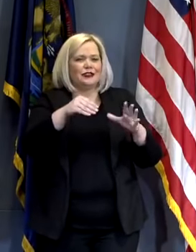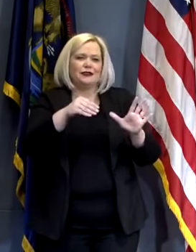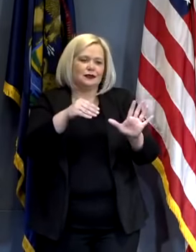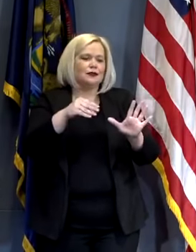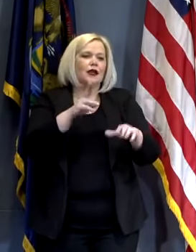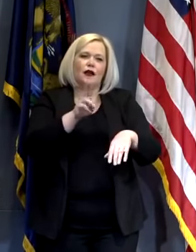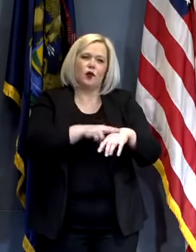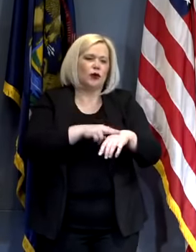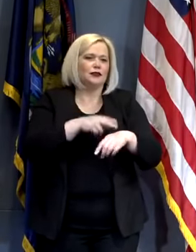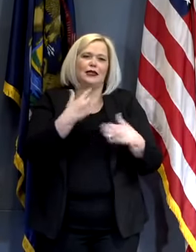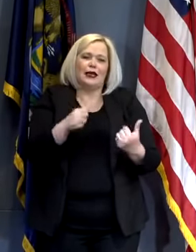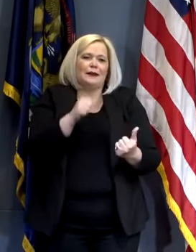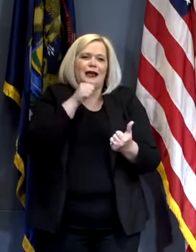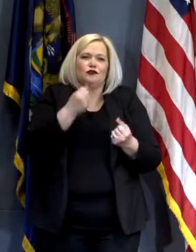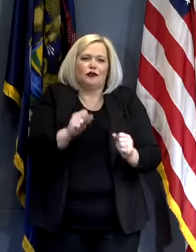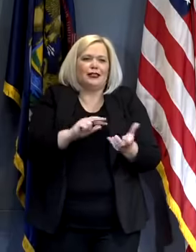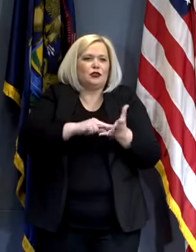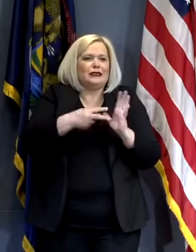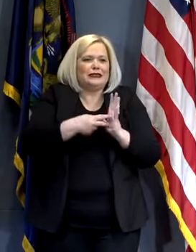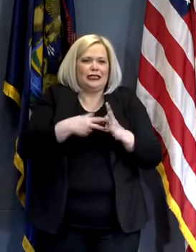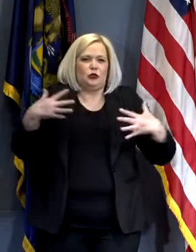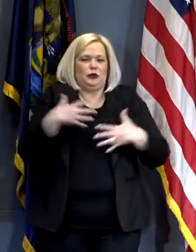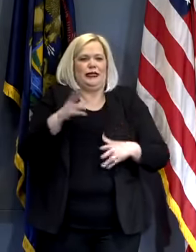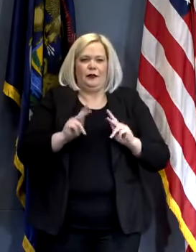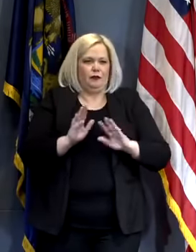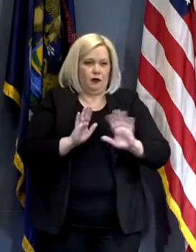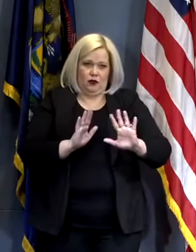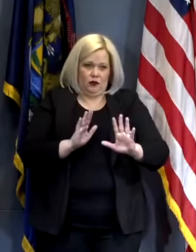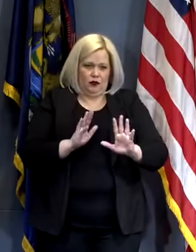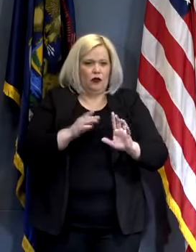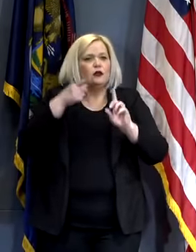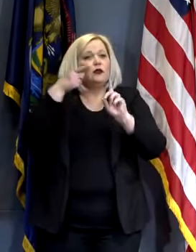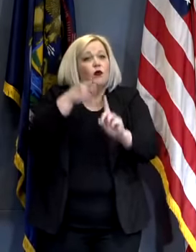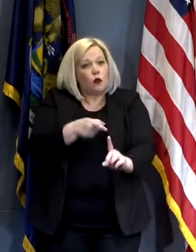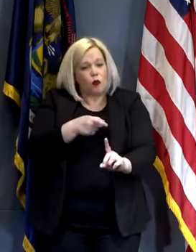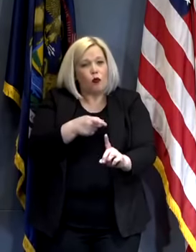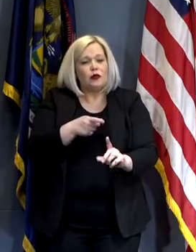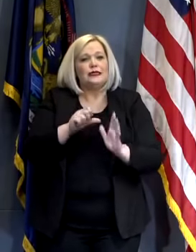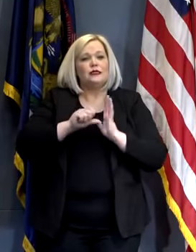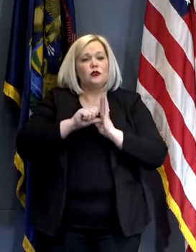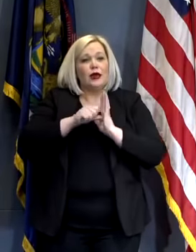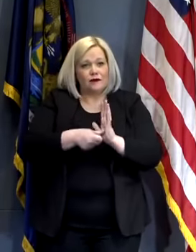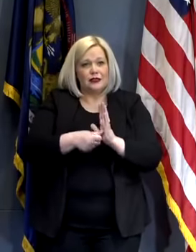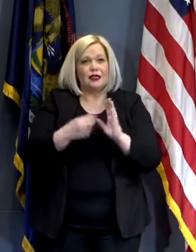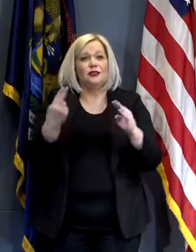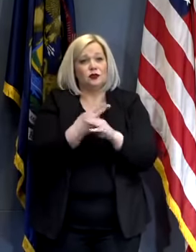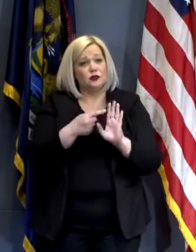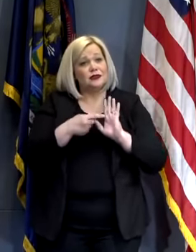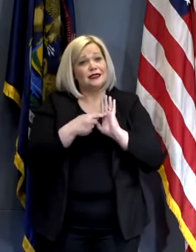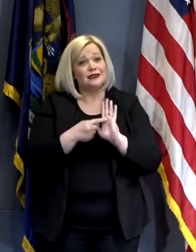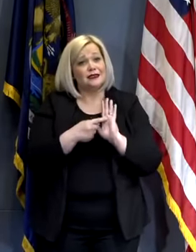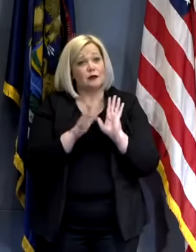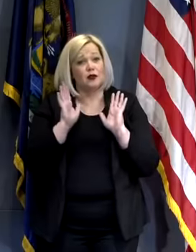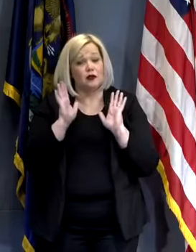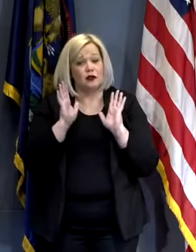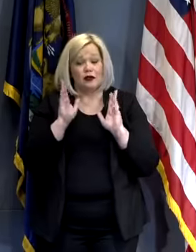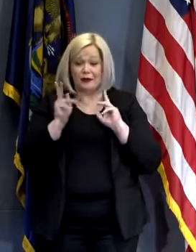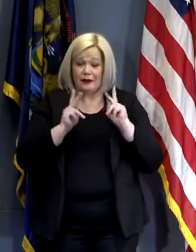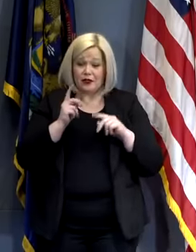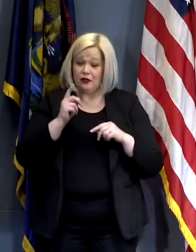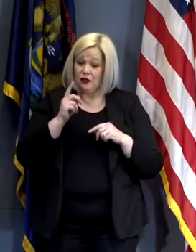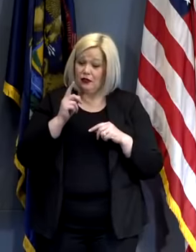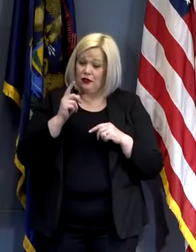no intent to scare people. The intent was to simply use an example so that people understand how when